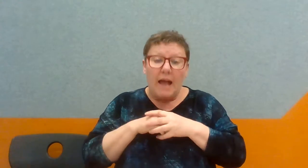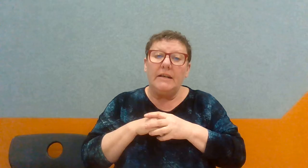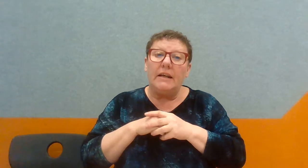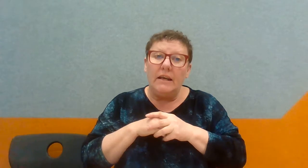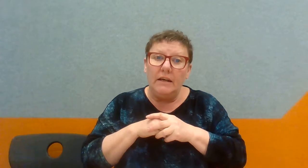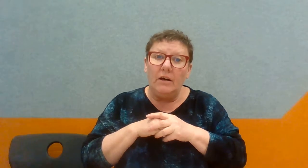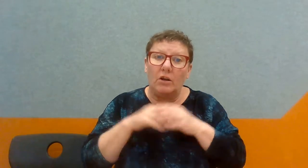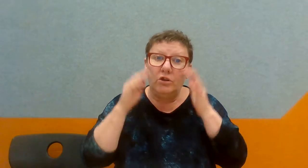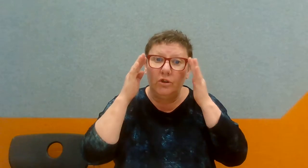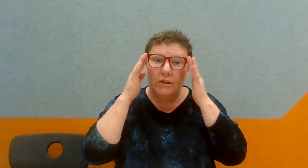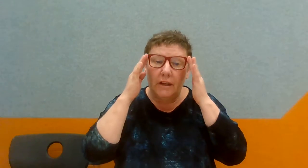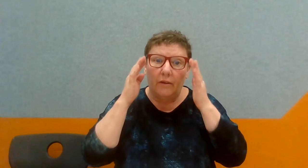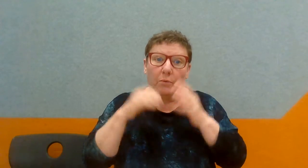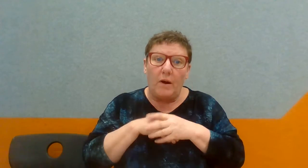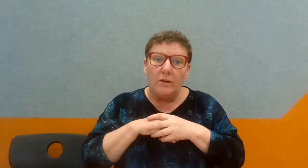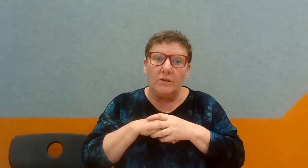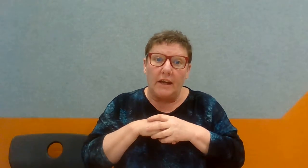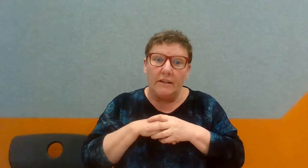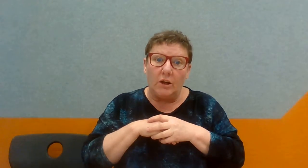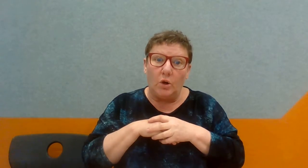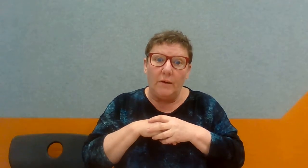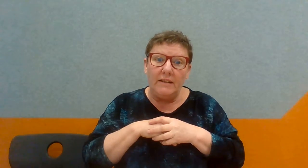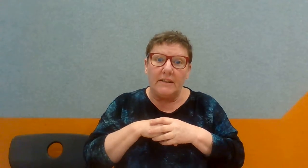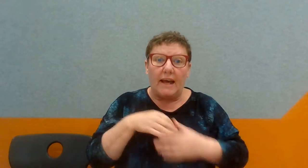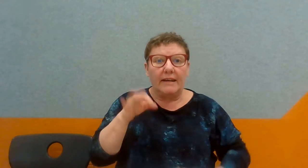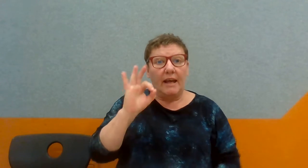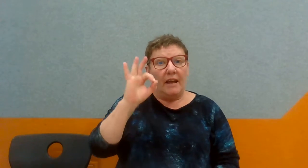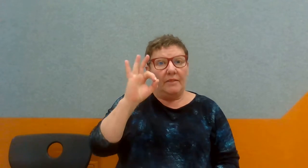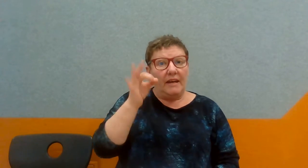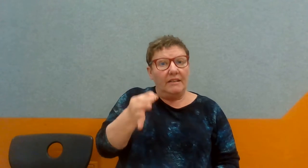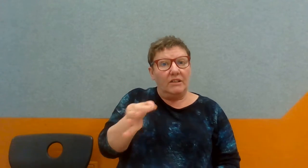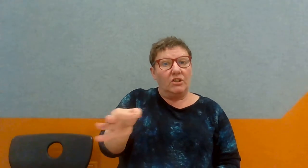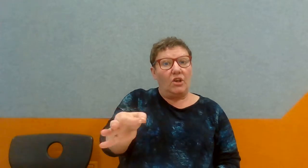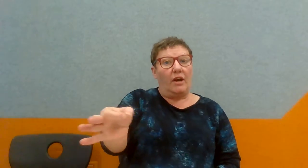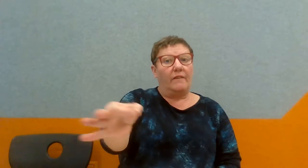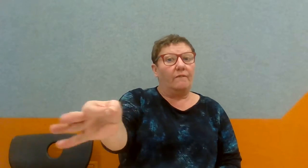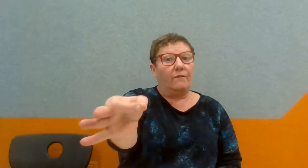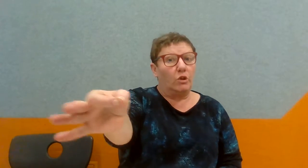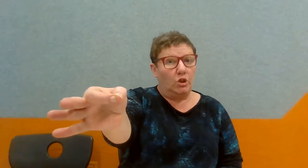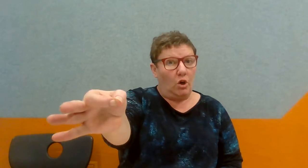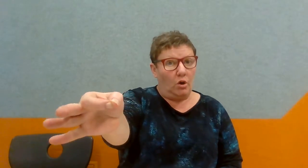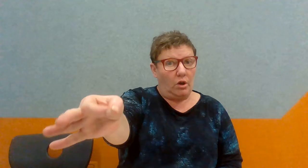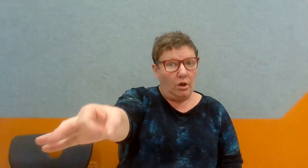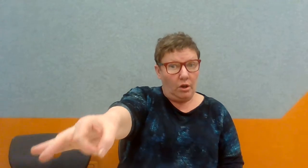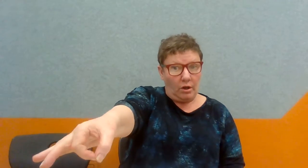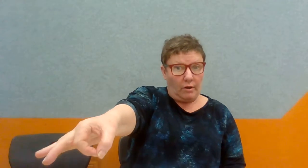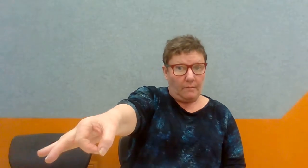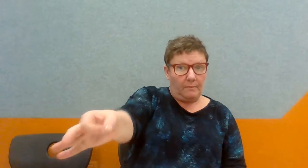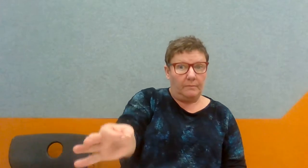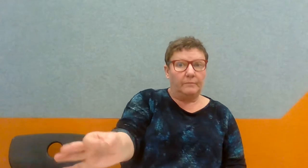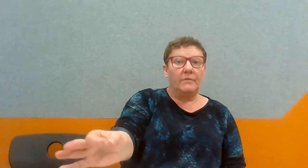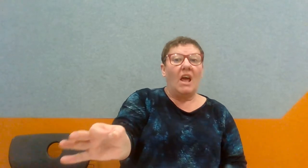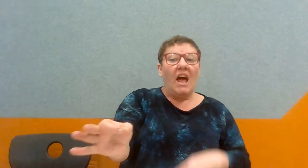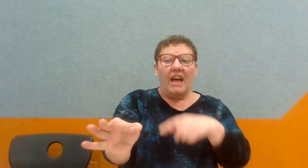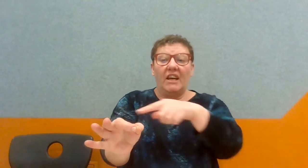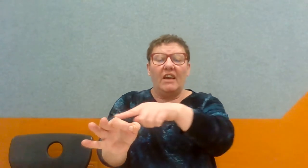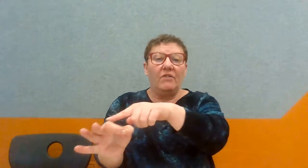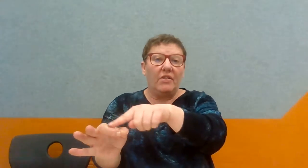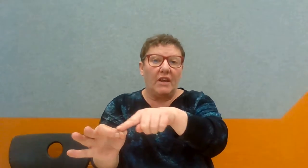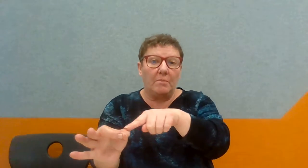And in New South Wales and in Queensland, that is the sign for dog. And if you think about